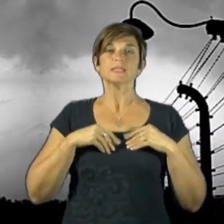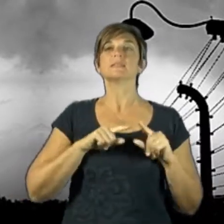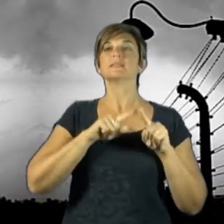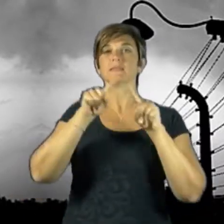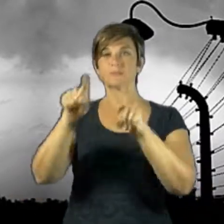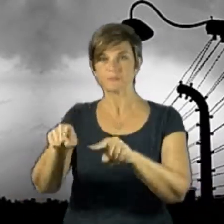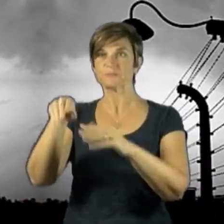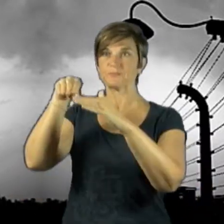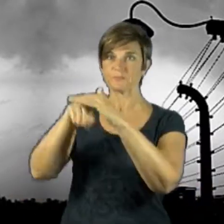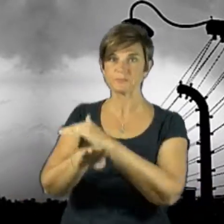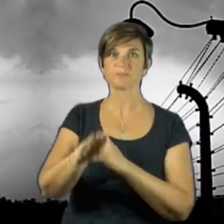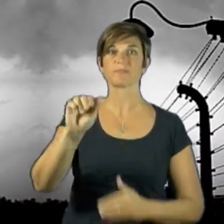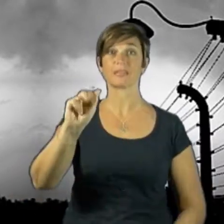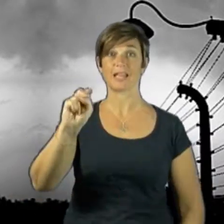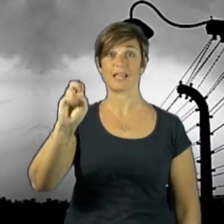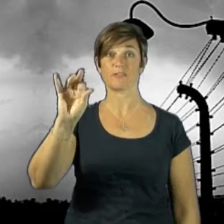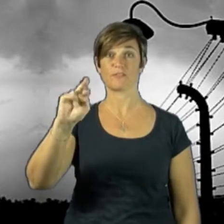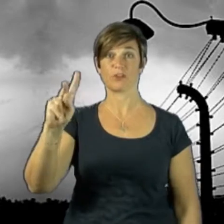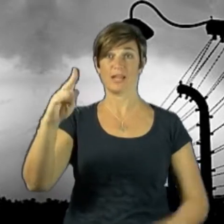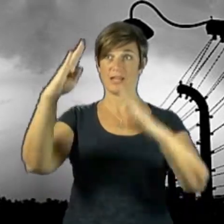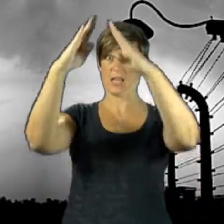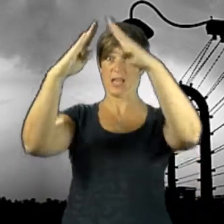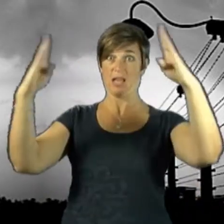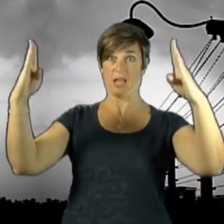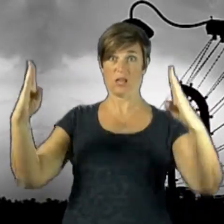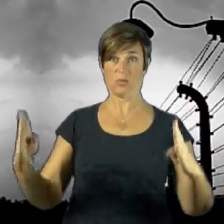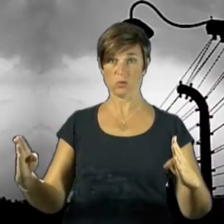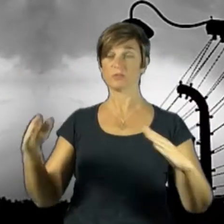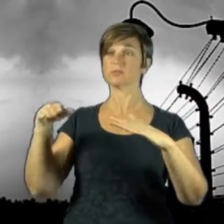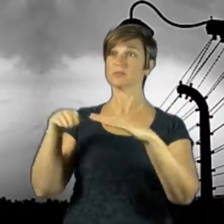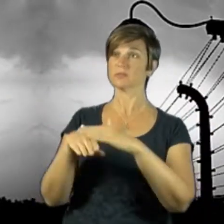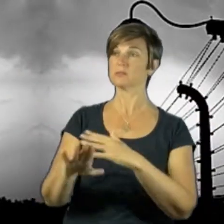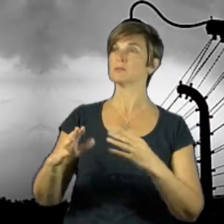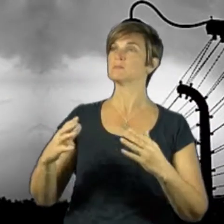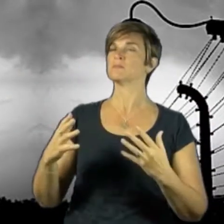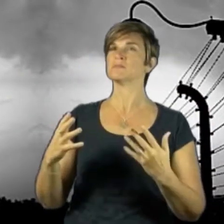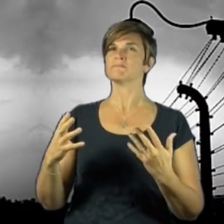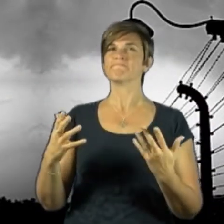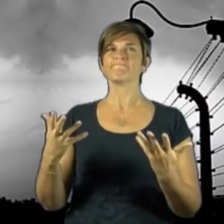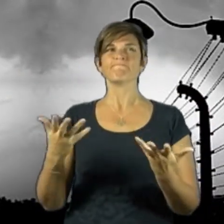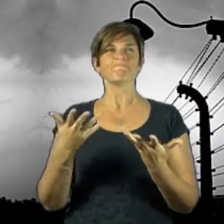Nonetheless, I went to the Anne Frank house, and I had a very special feeling there.